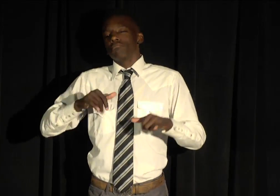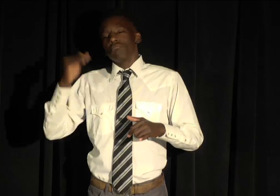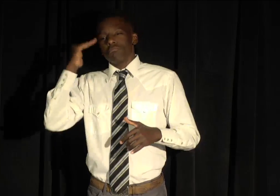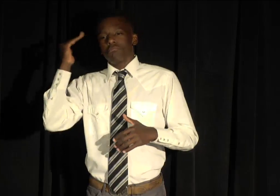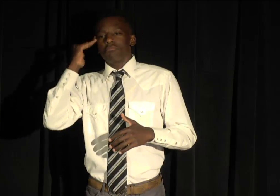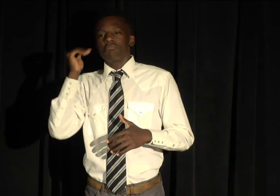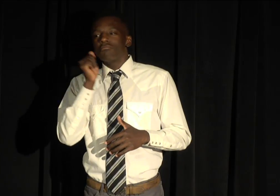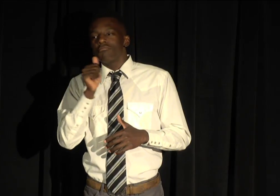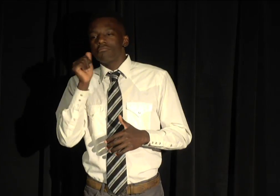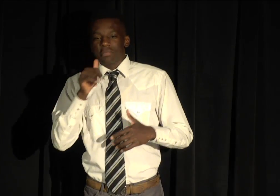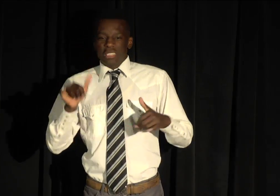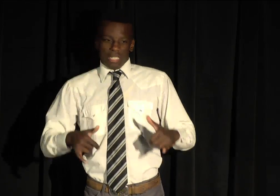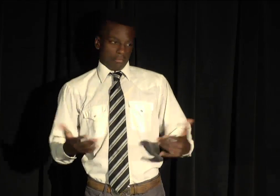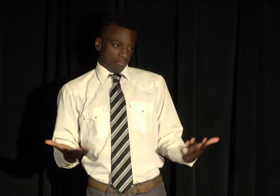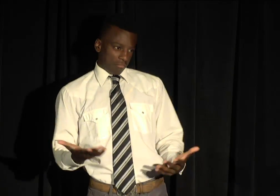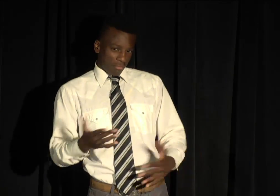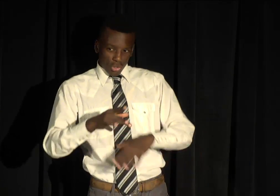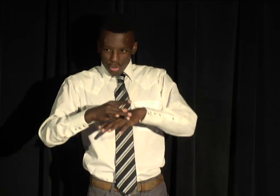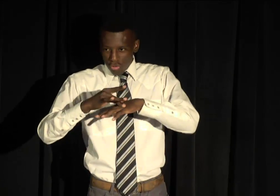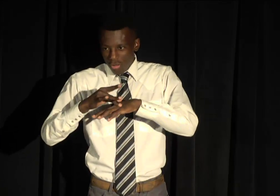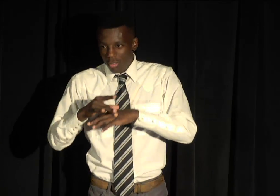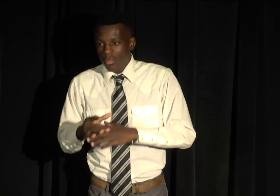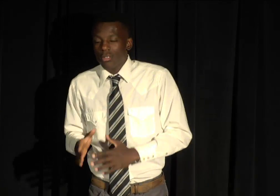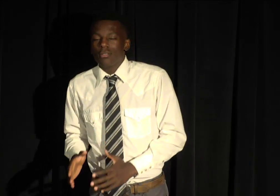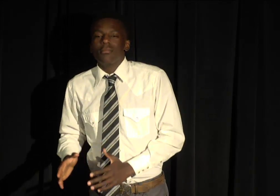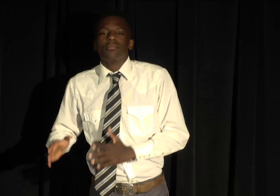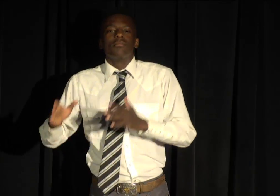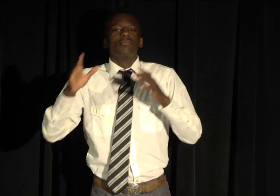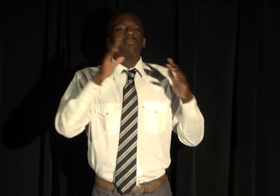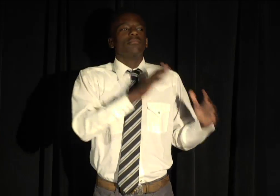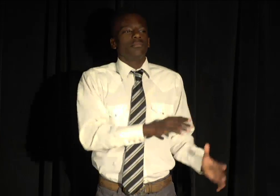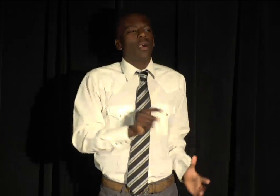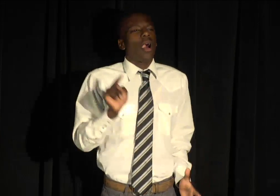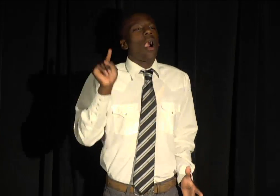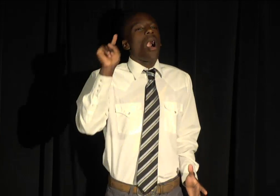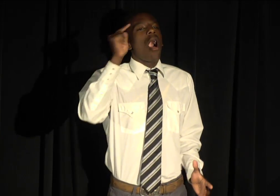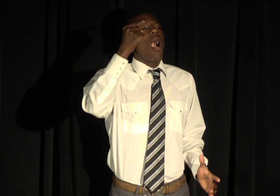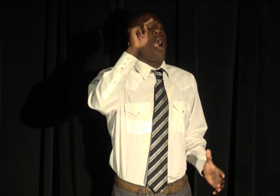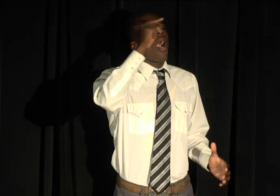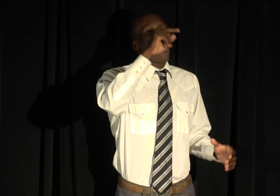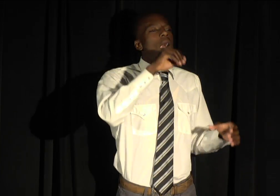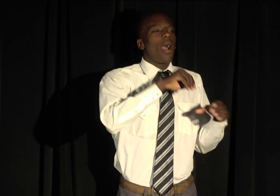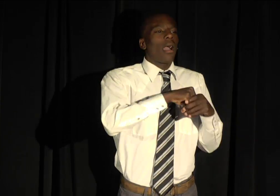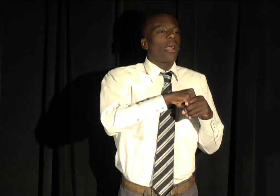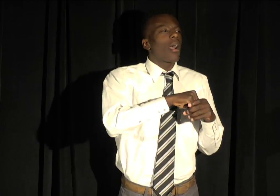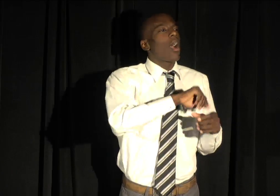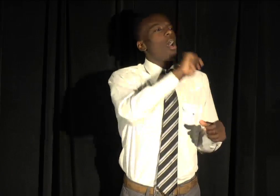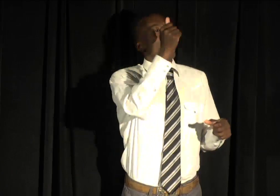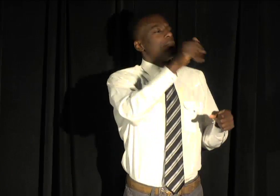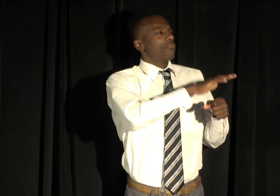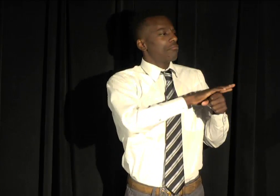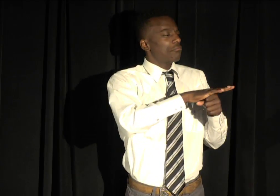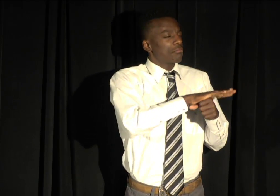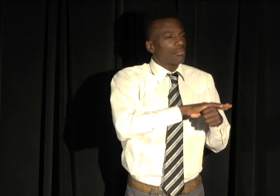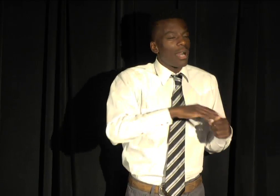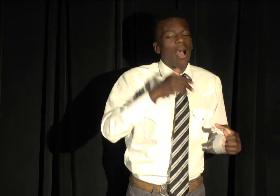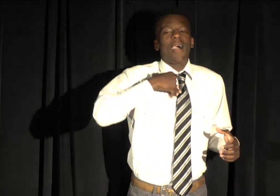Earth is just your average, you know, obviously Earth, everyday life we have here on Earth. And then if you can picture a planet far